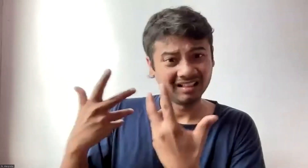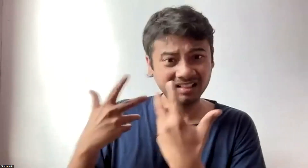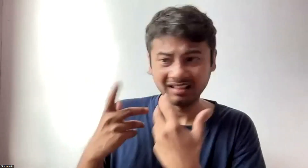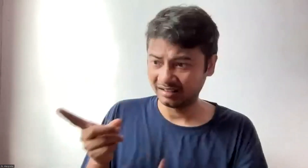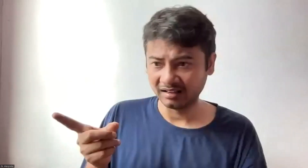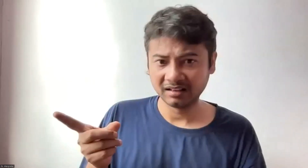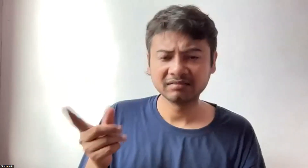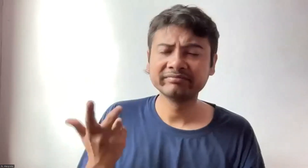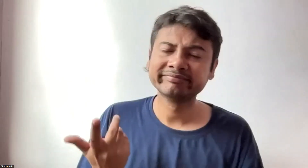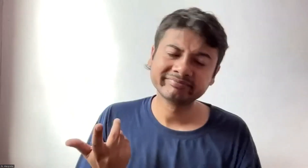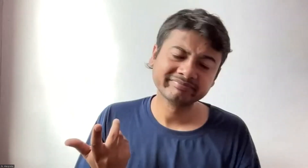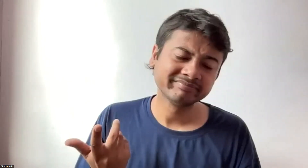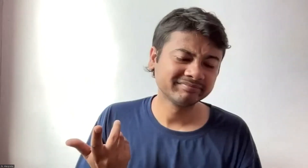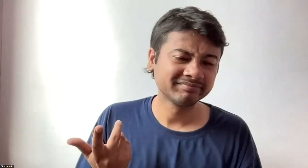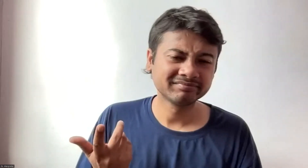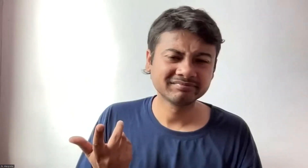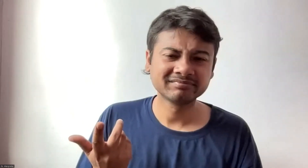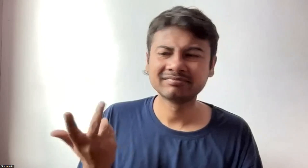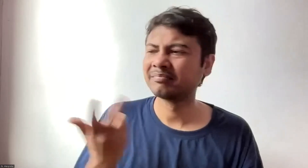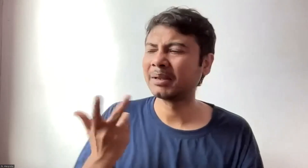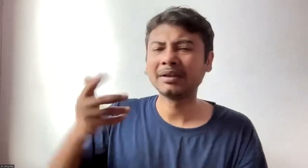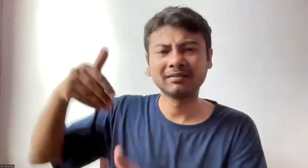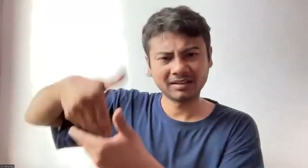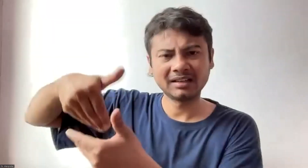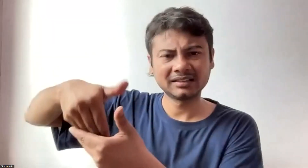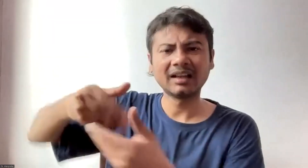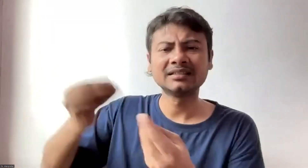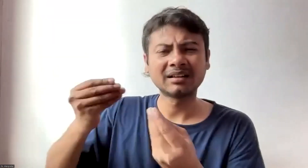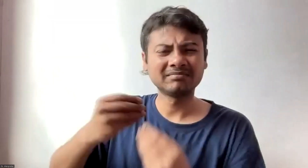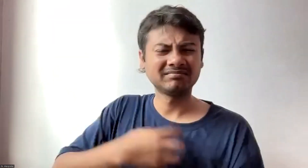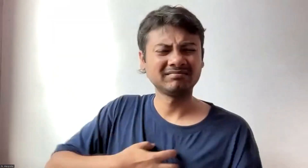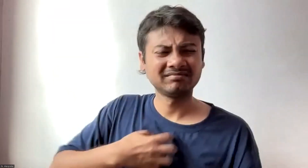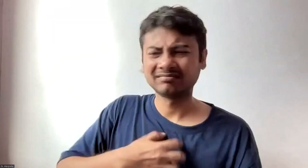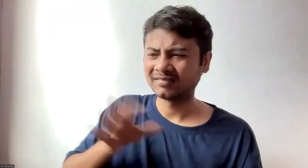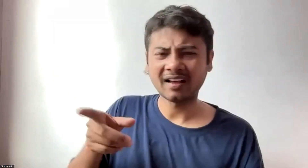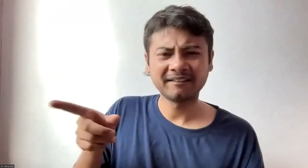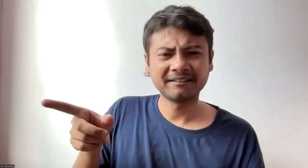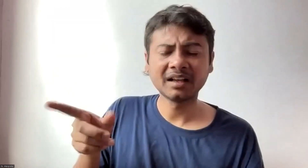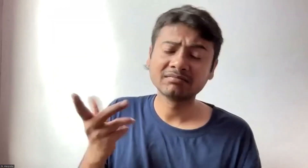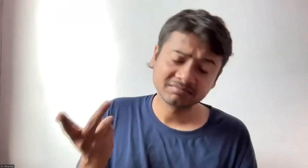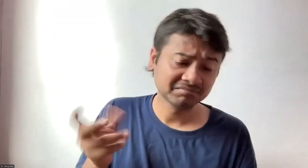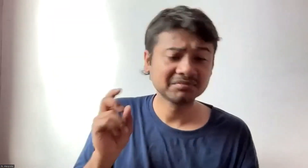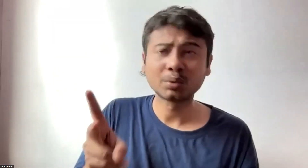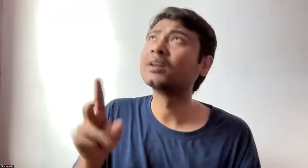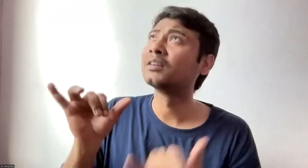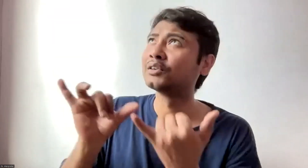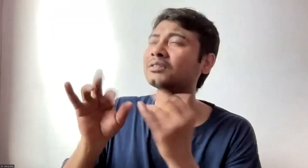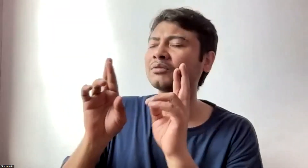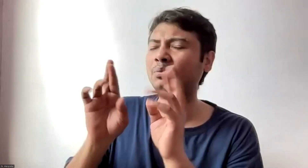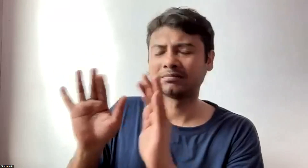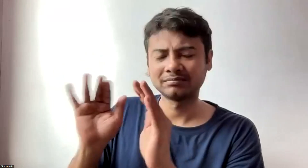you're equal with everybody, my dear friends. Happiness or distress, happiness or sadness will not disturb